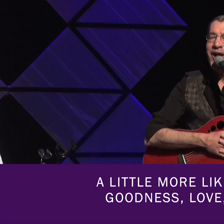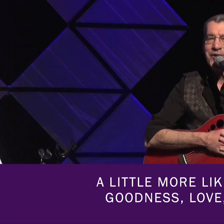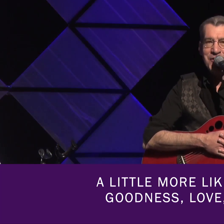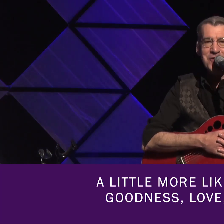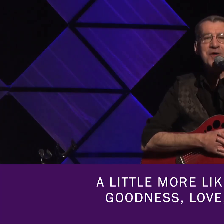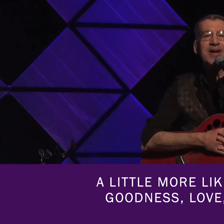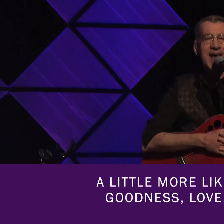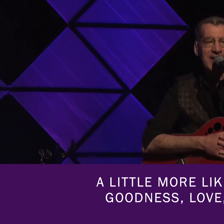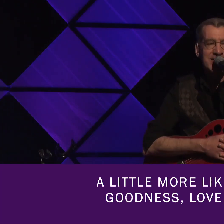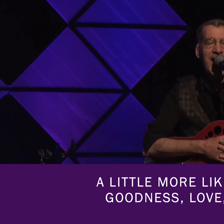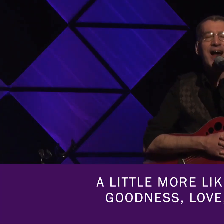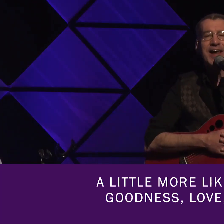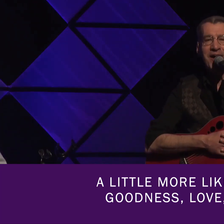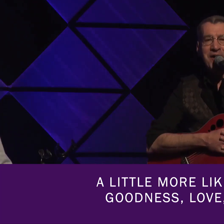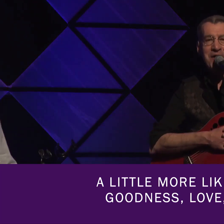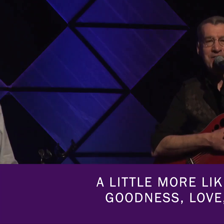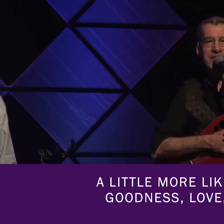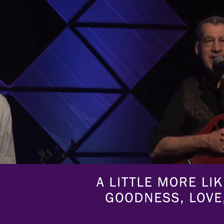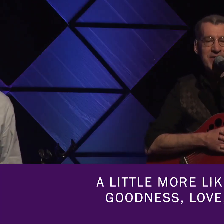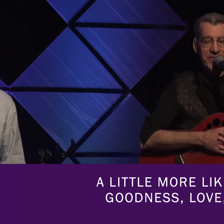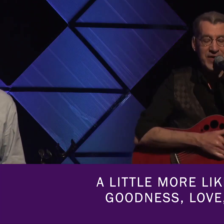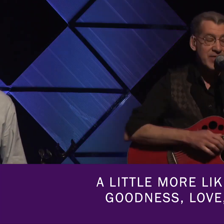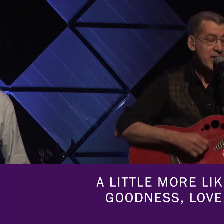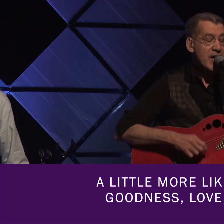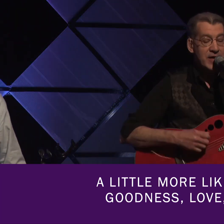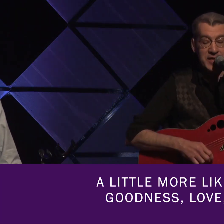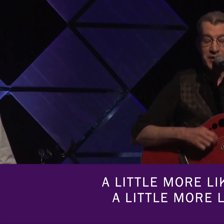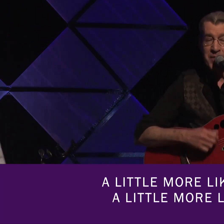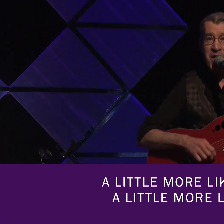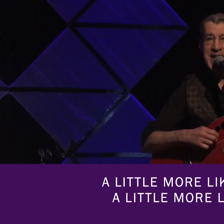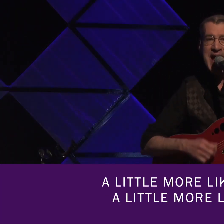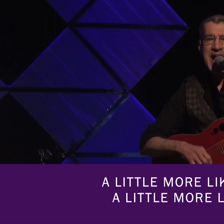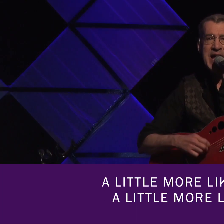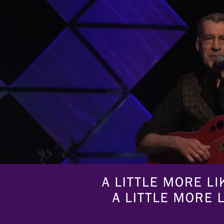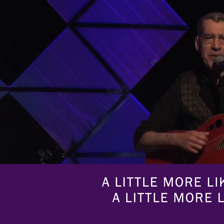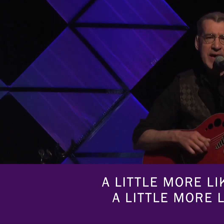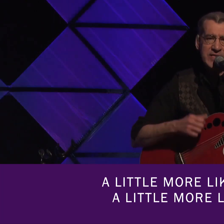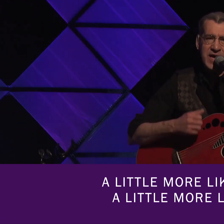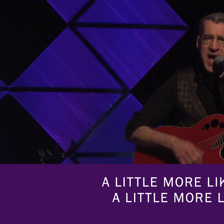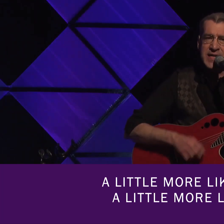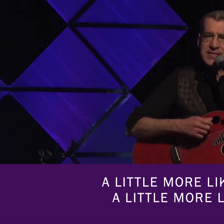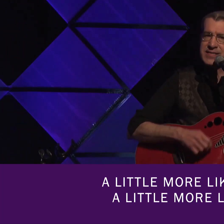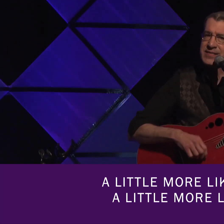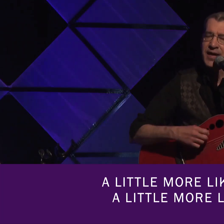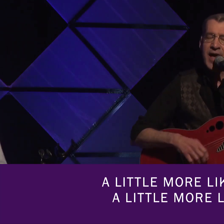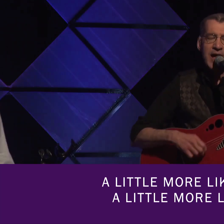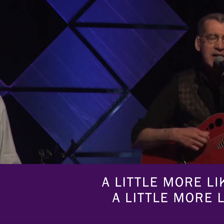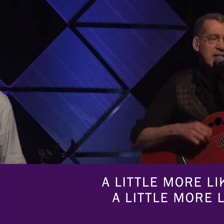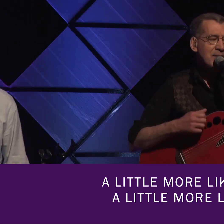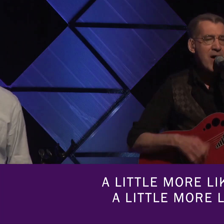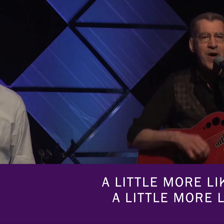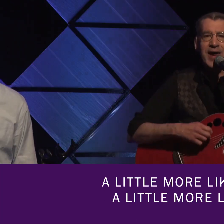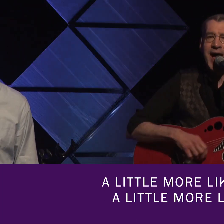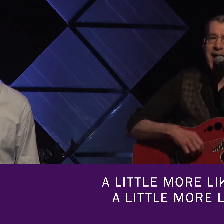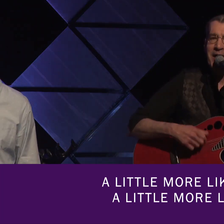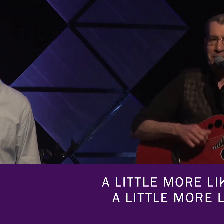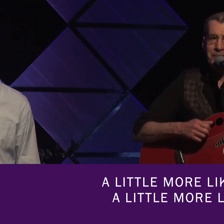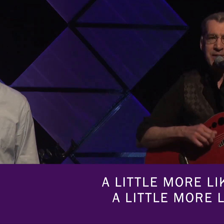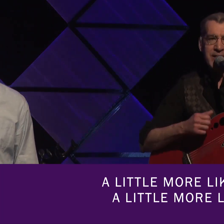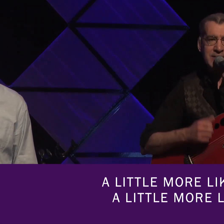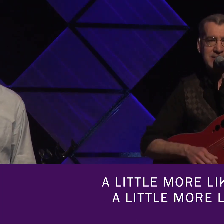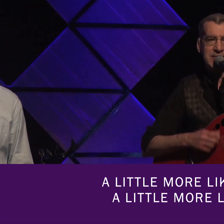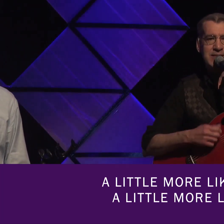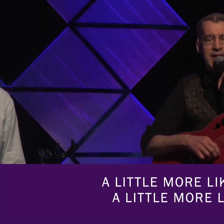kindness, goodness, love and faith, a little more like patience, a little more